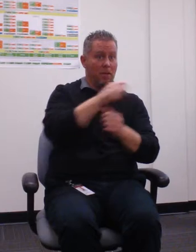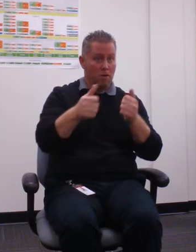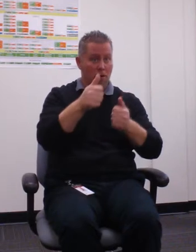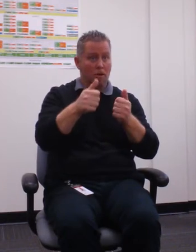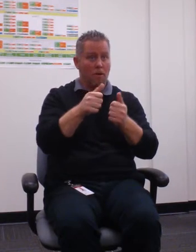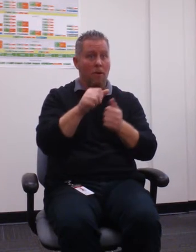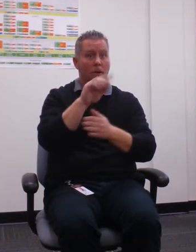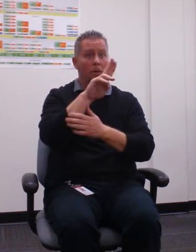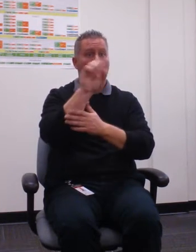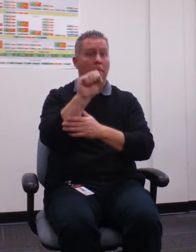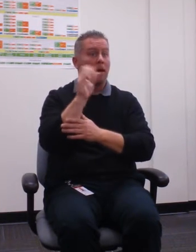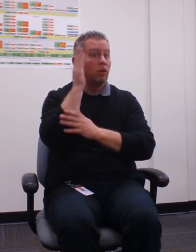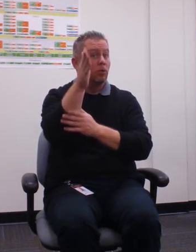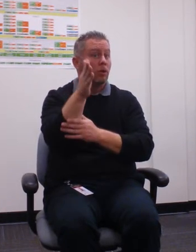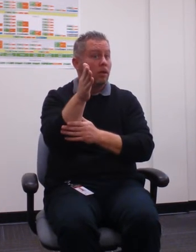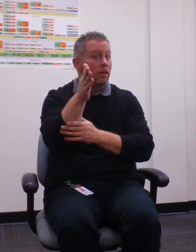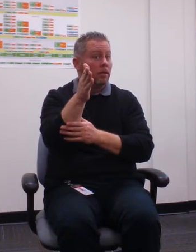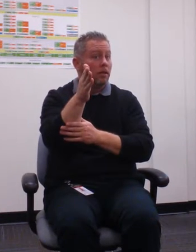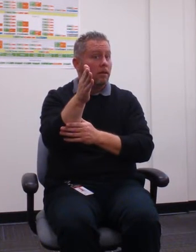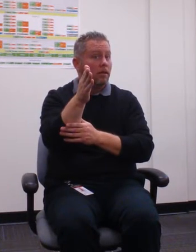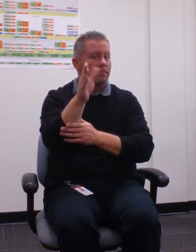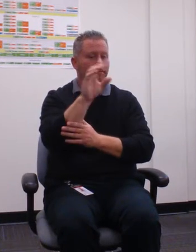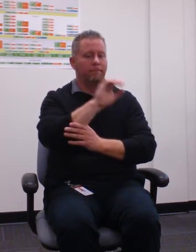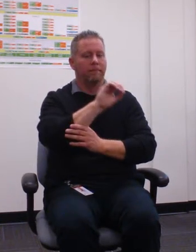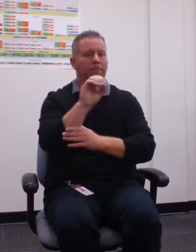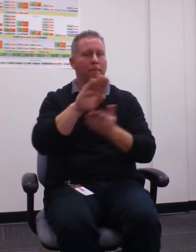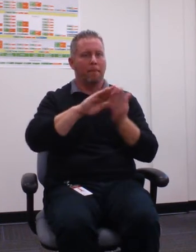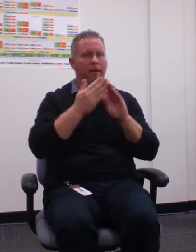the bus will go to 0.